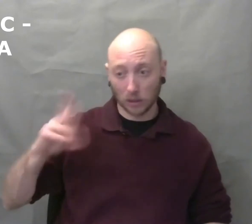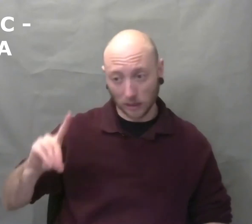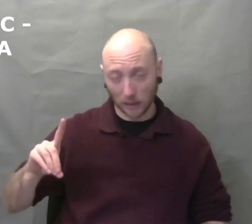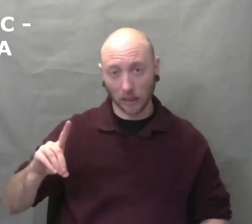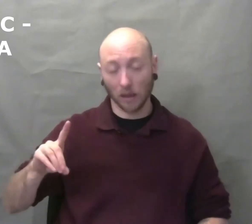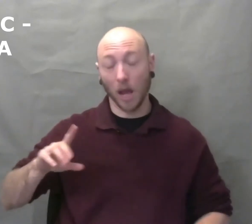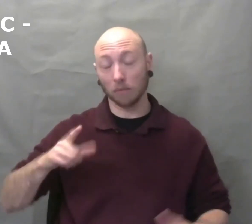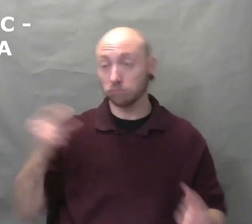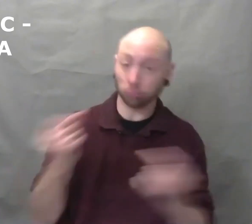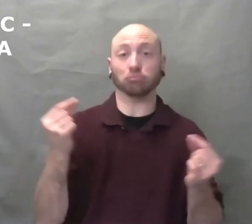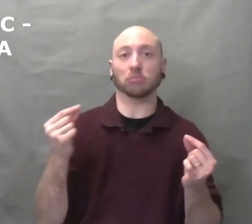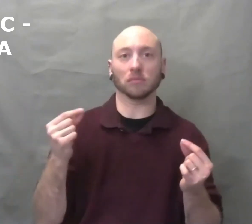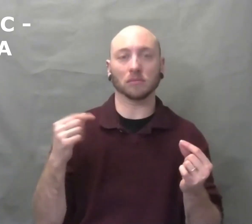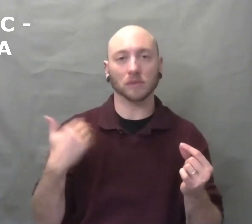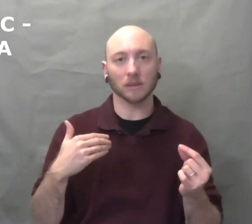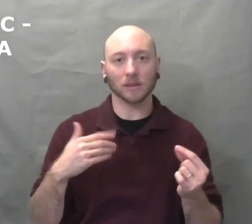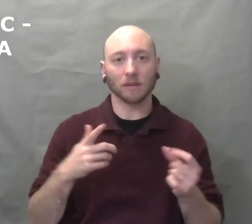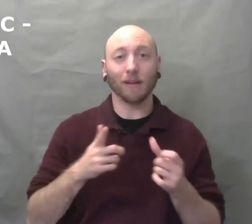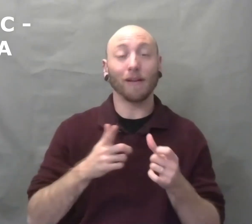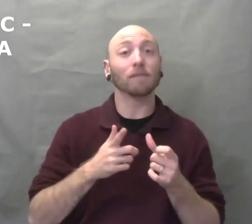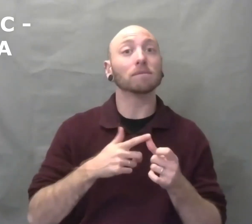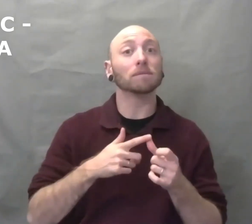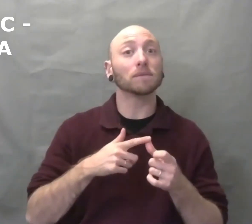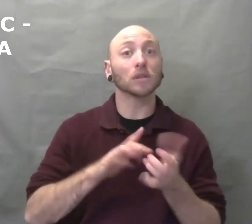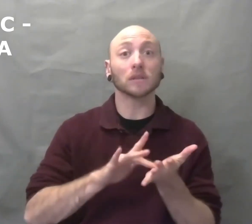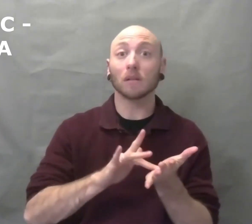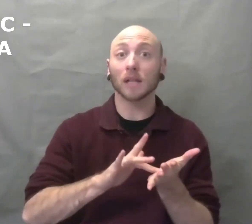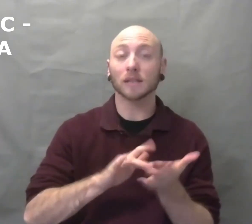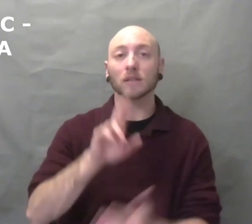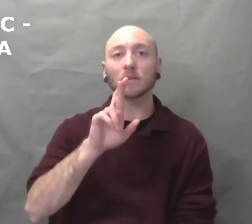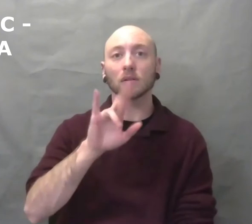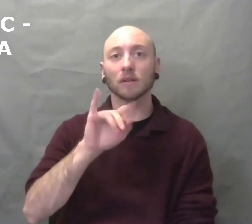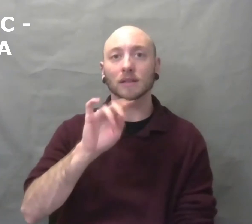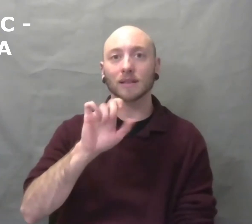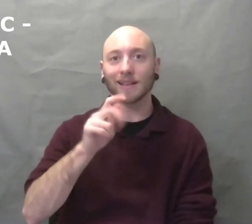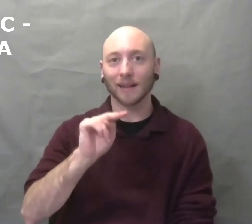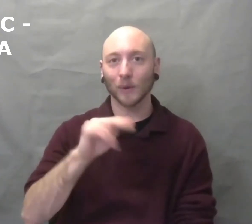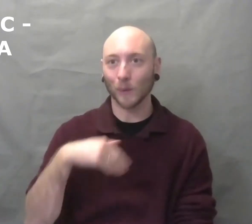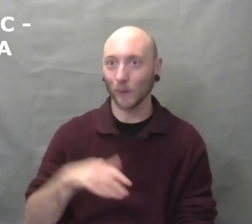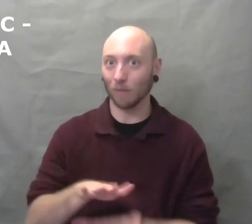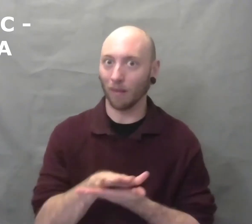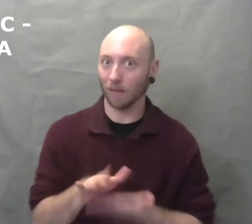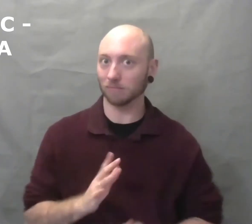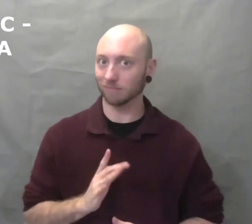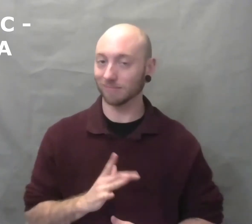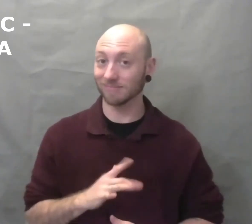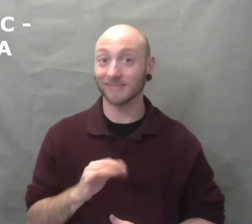kind of drugs was Ritalin back in the day. A nice little amphetamine that, if you're hyper like me, it calms